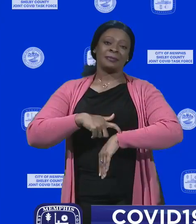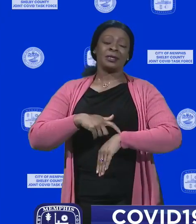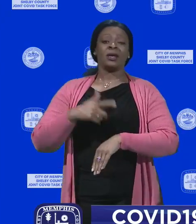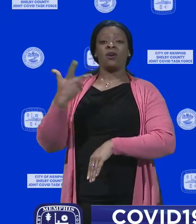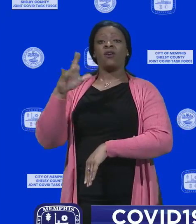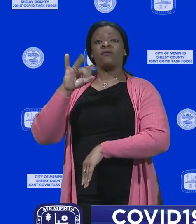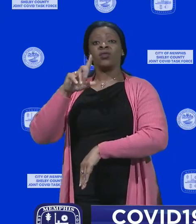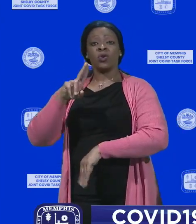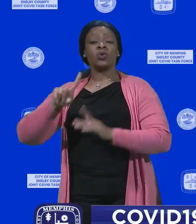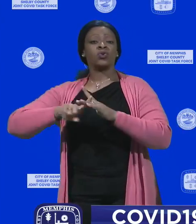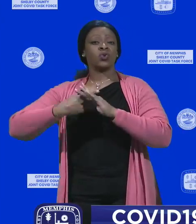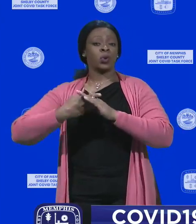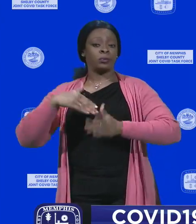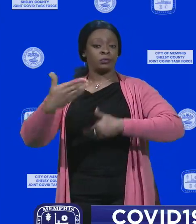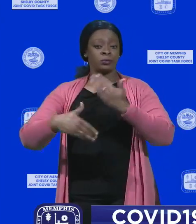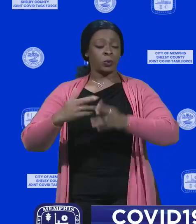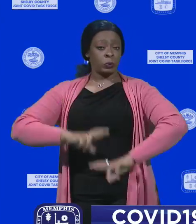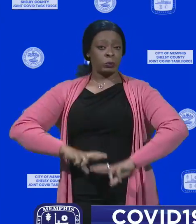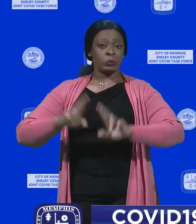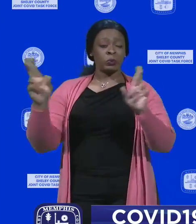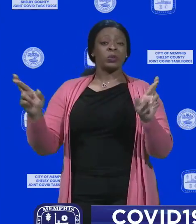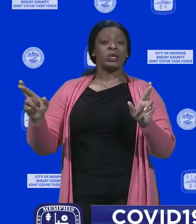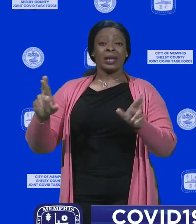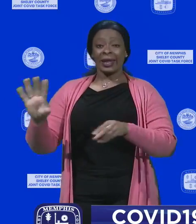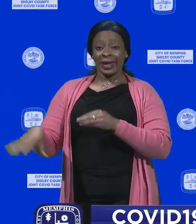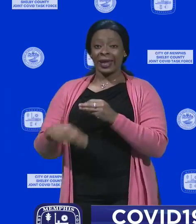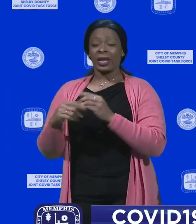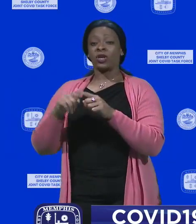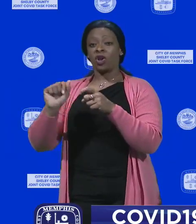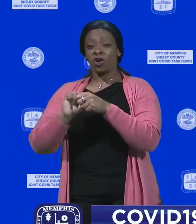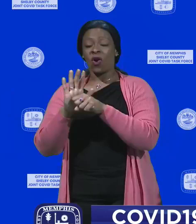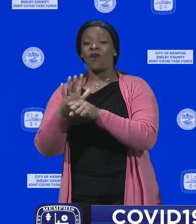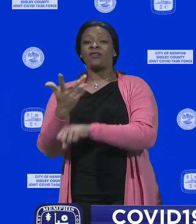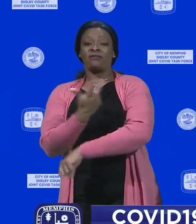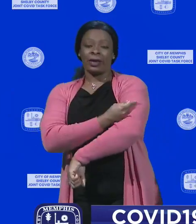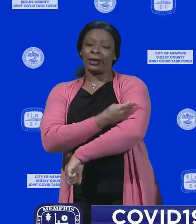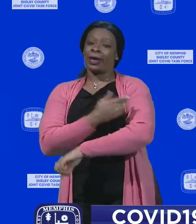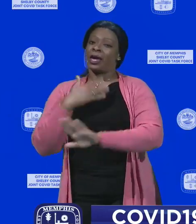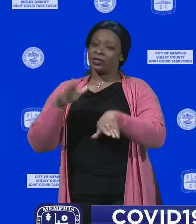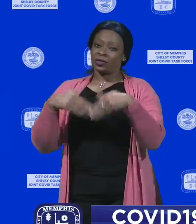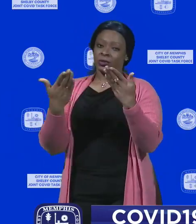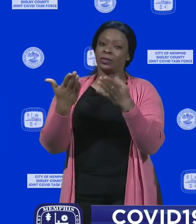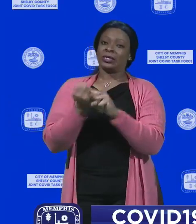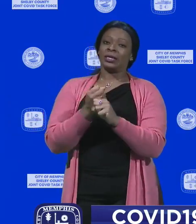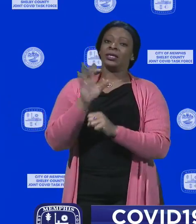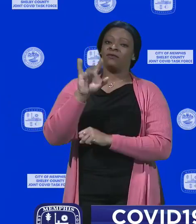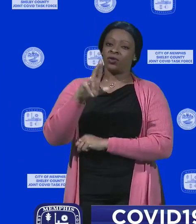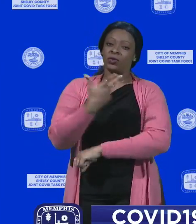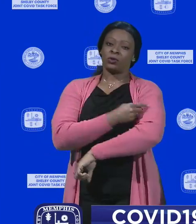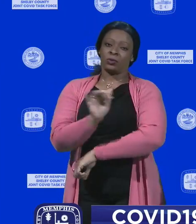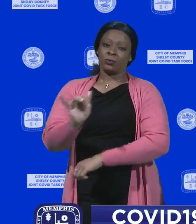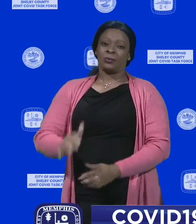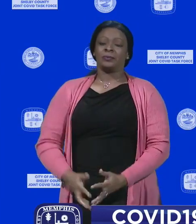flu shots start to become available, in addition to your COVID vaccine, I would say please go get a flu shot.